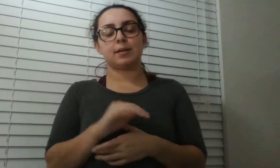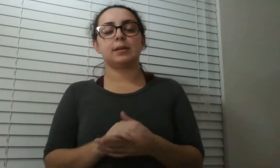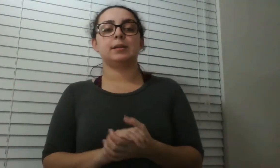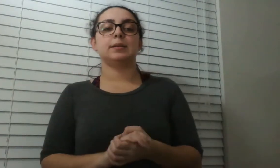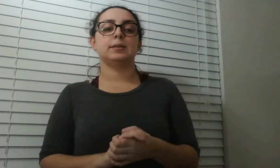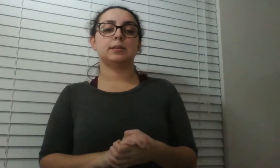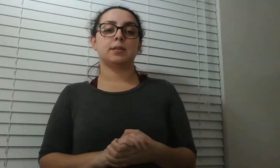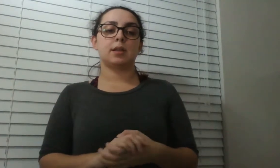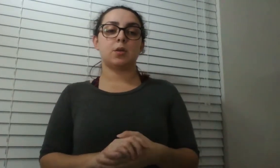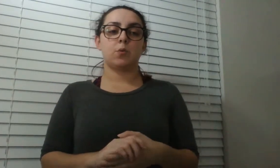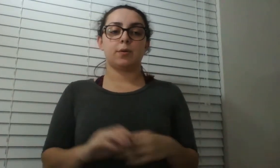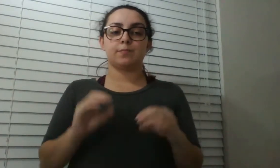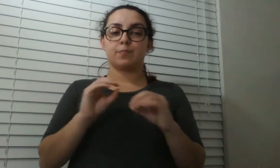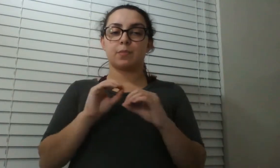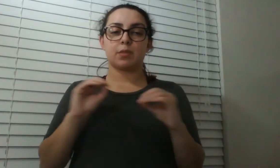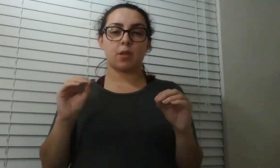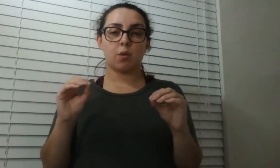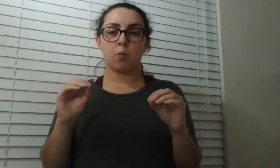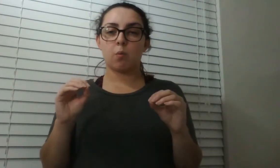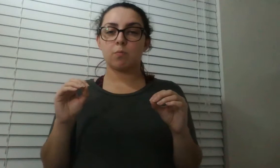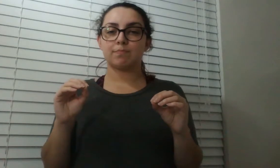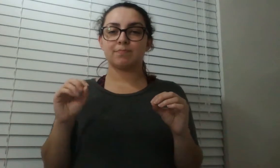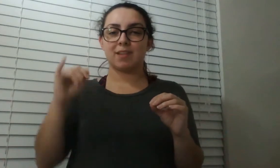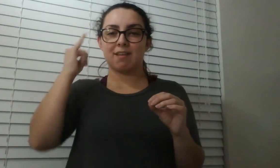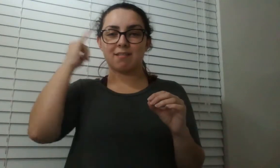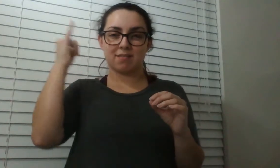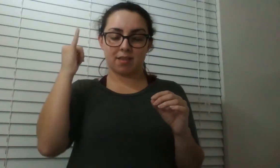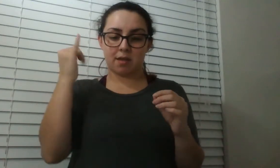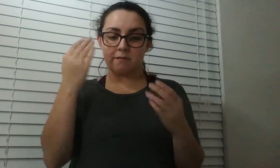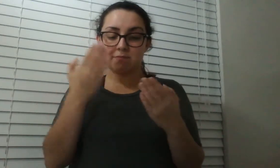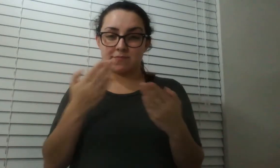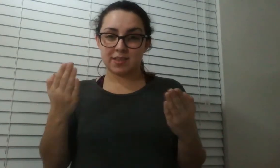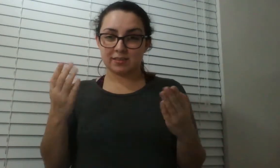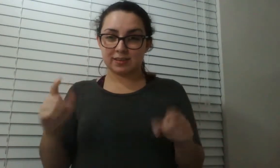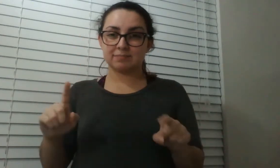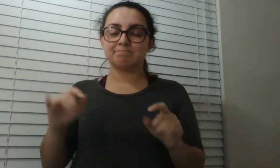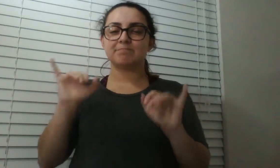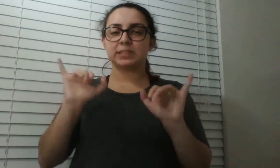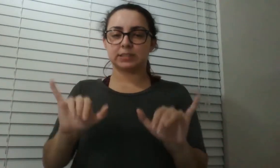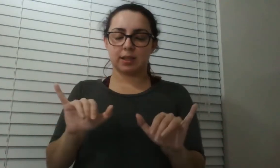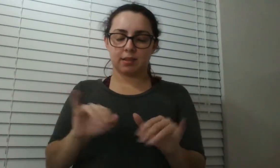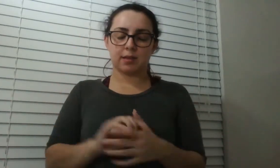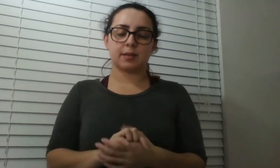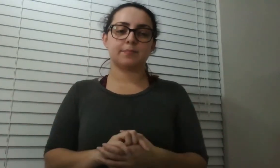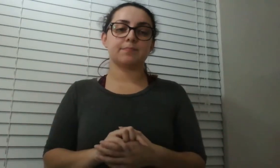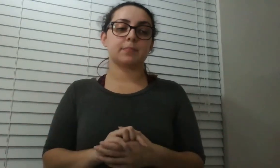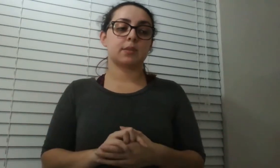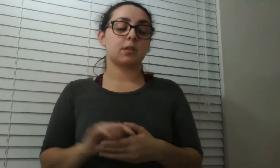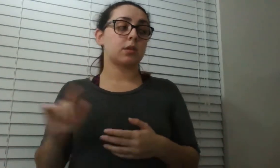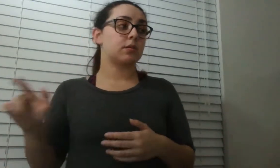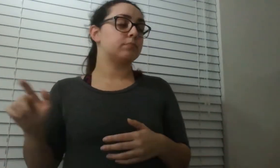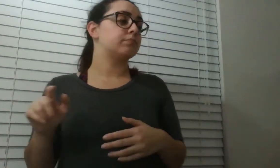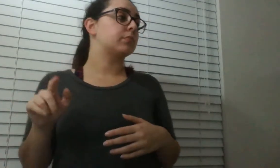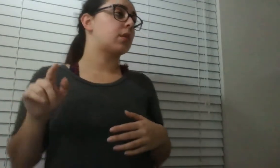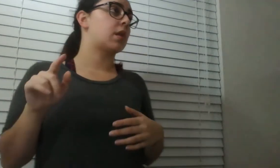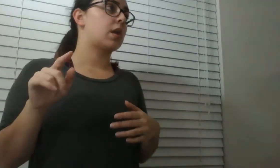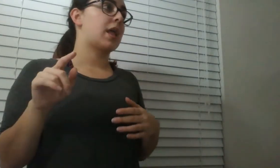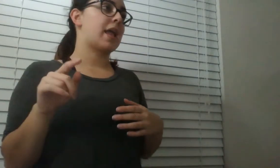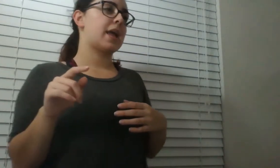around. But when we talked with Alison Gopnik, the first thing she told us was that... Well, it's a little more complicated than that.